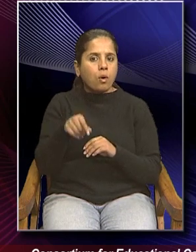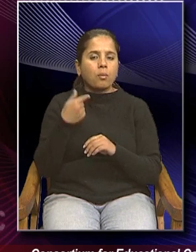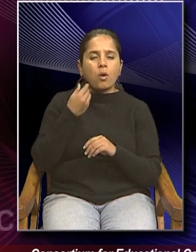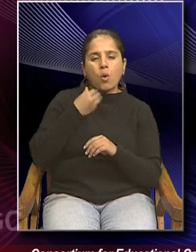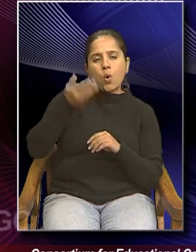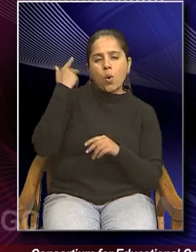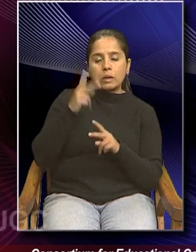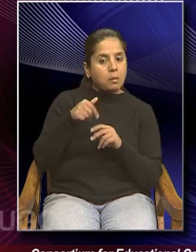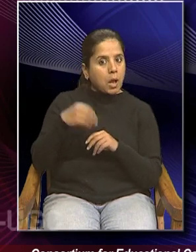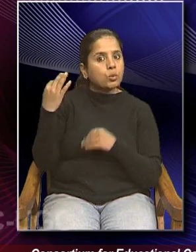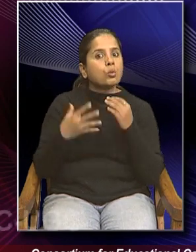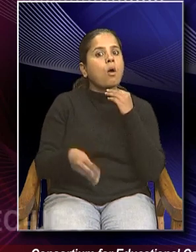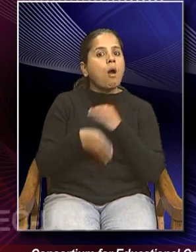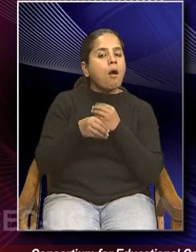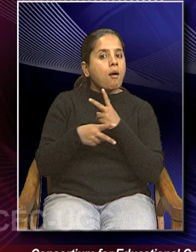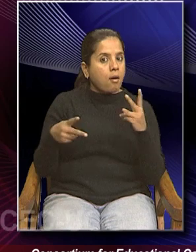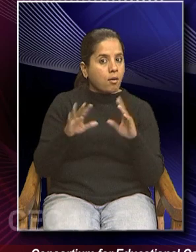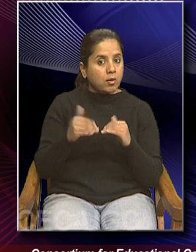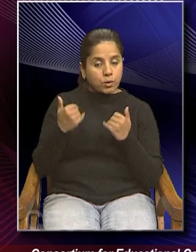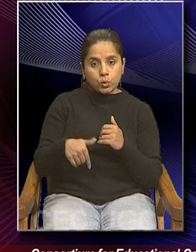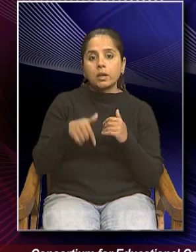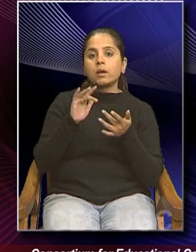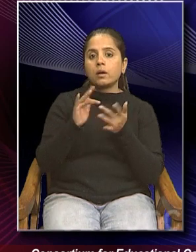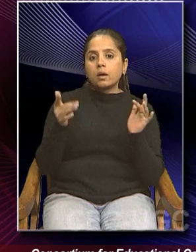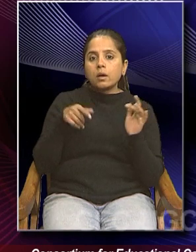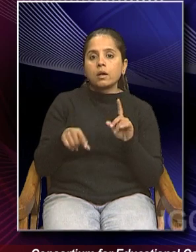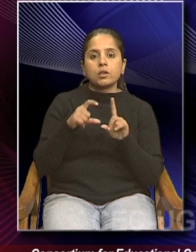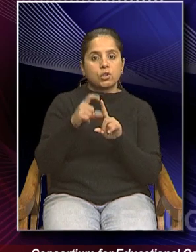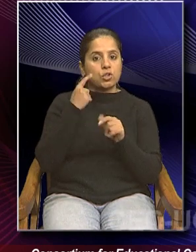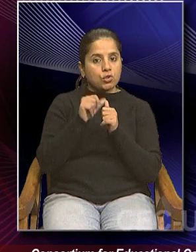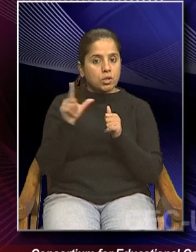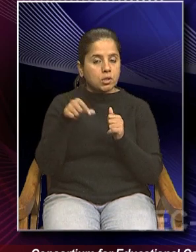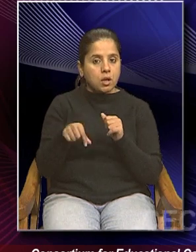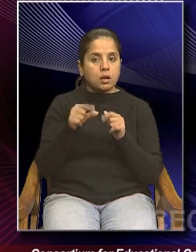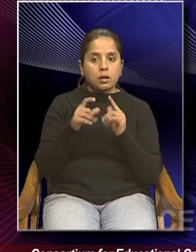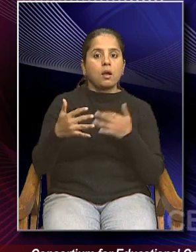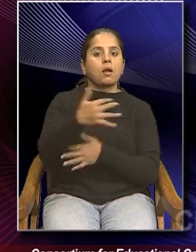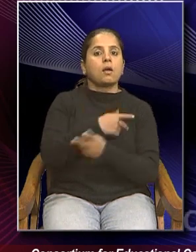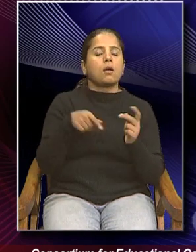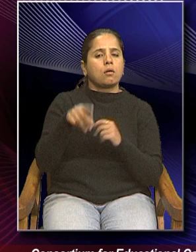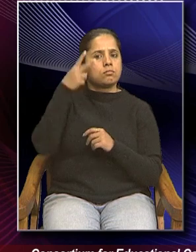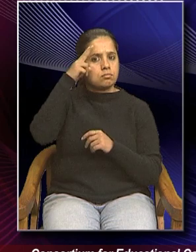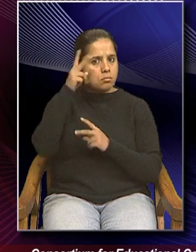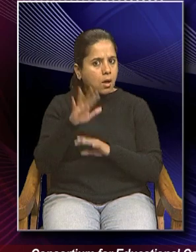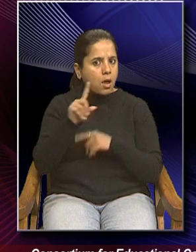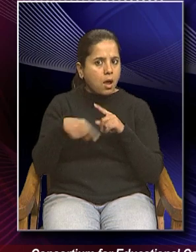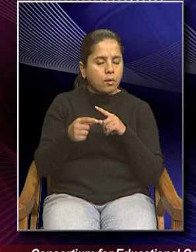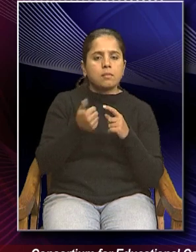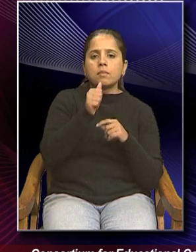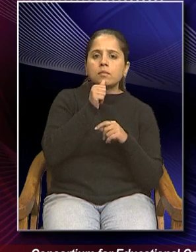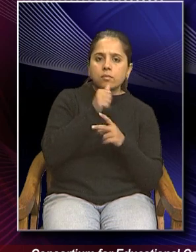experimental settings. So today, the internet and digital data collection have raised concerns about